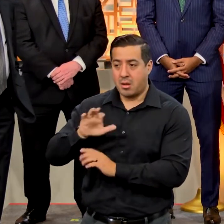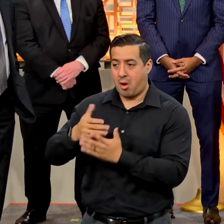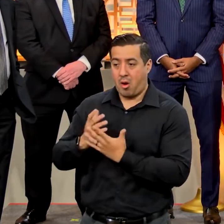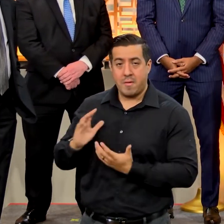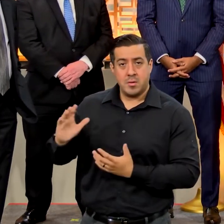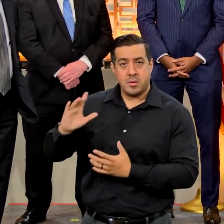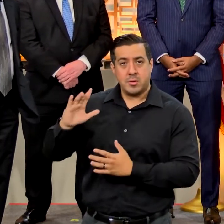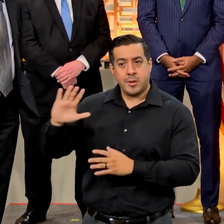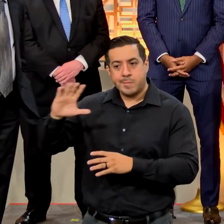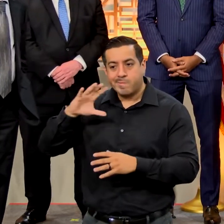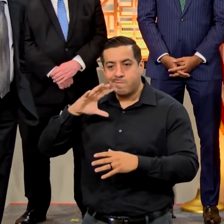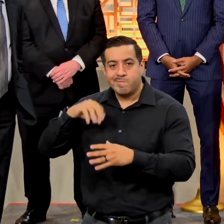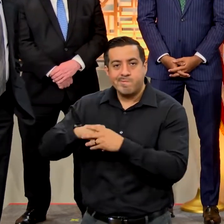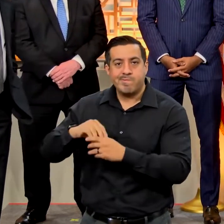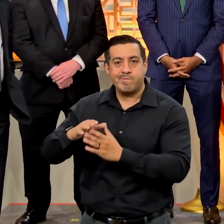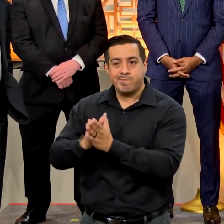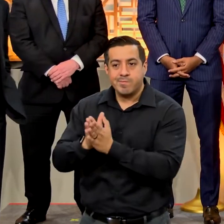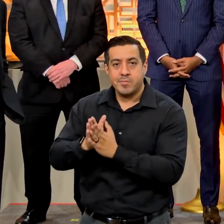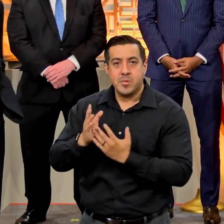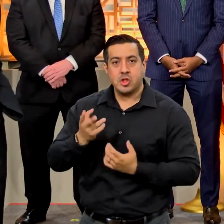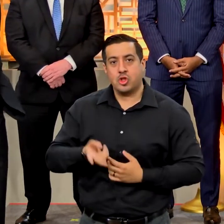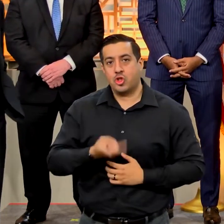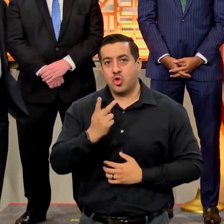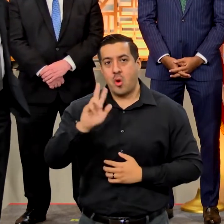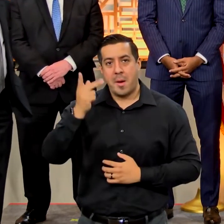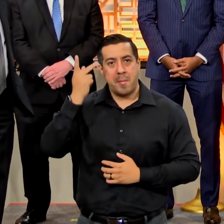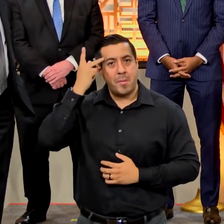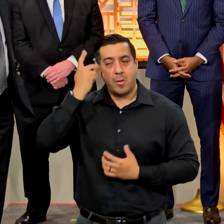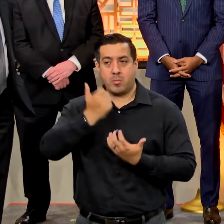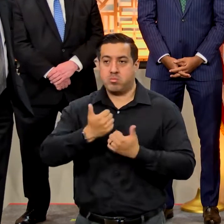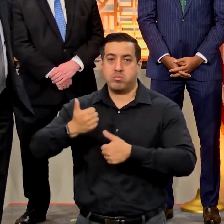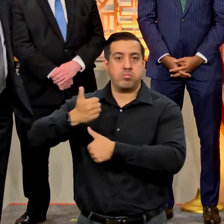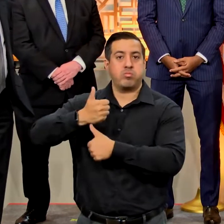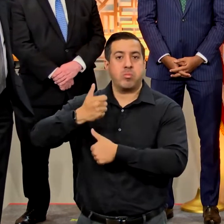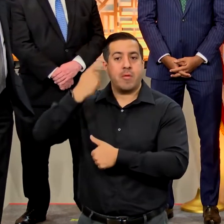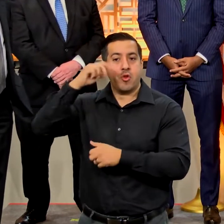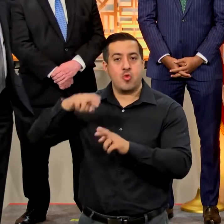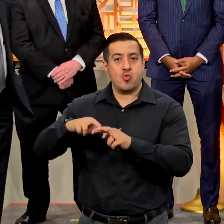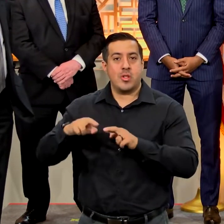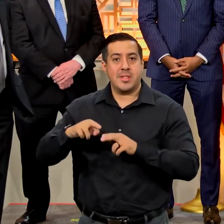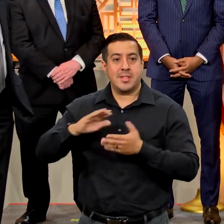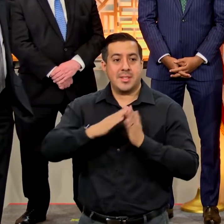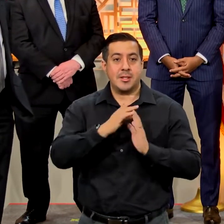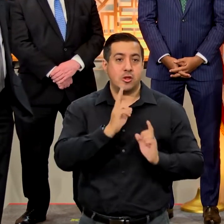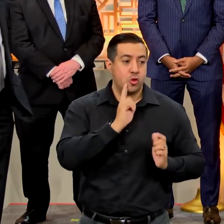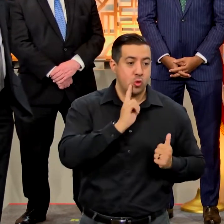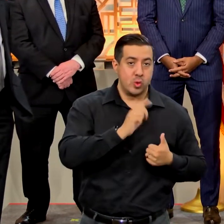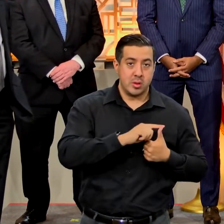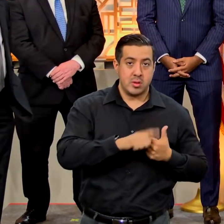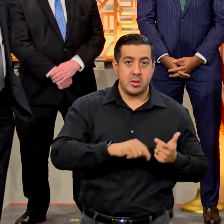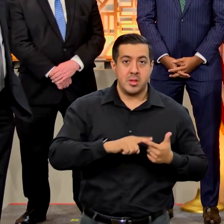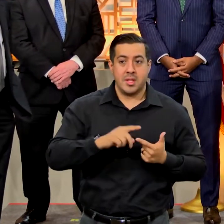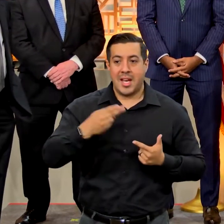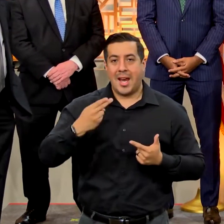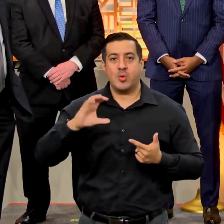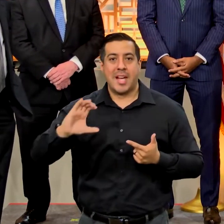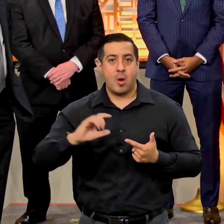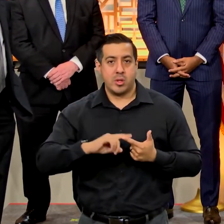commitment of the two political superpowers of this region, the City of Houston and Harris